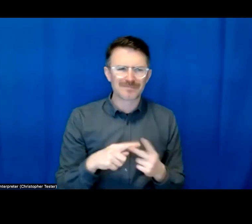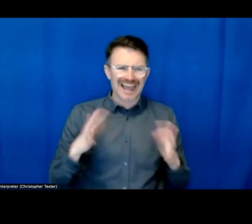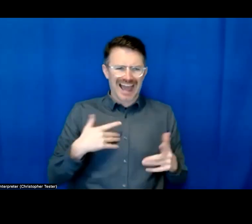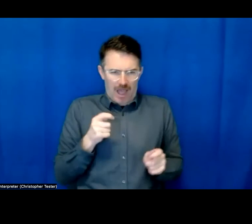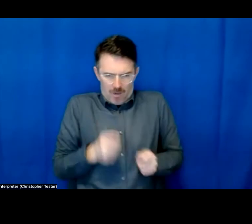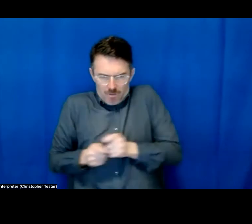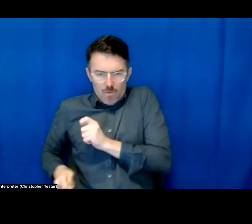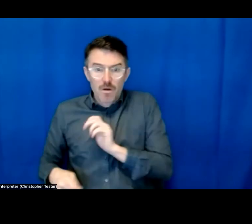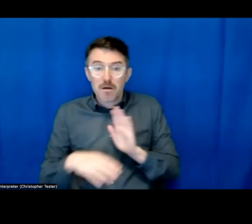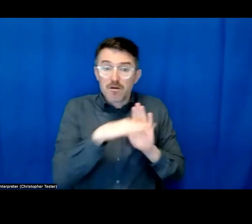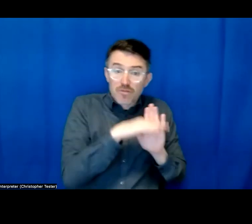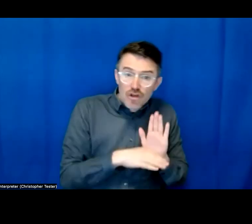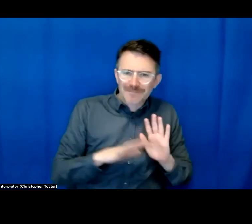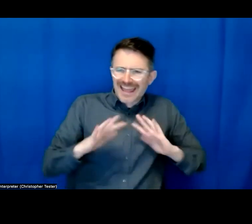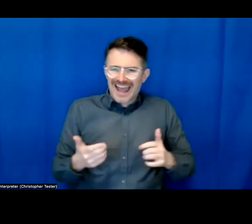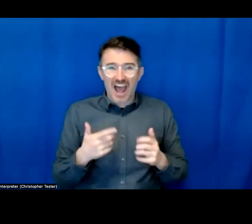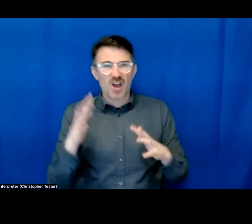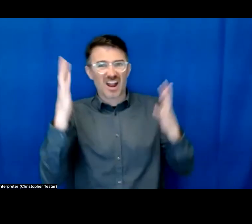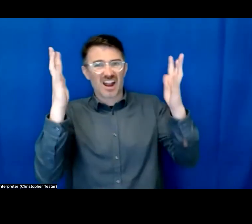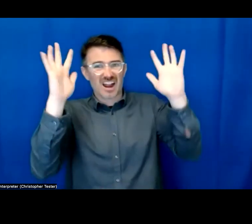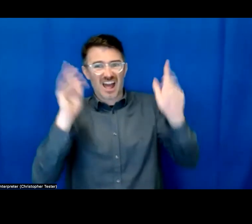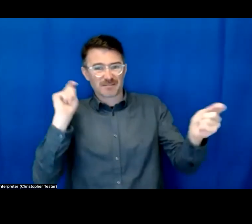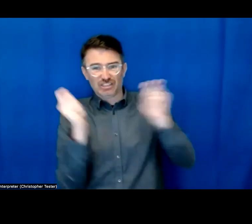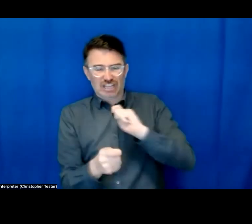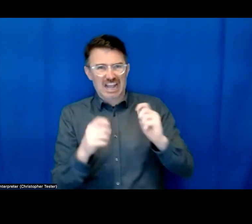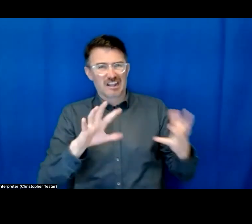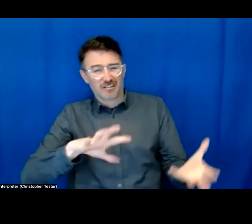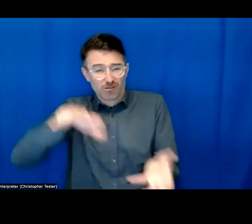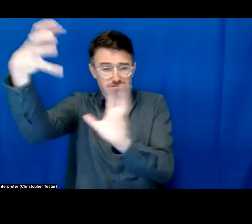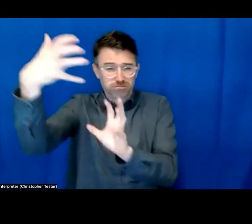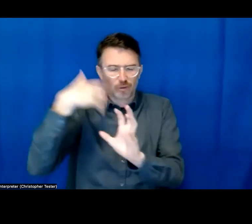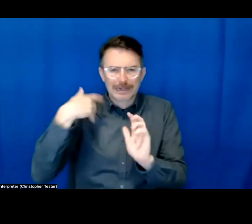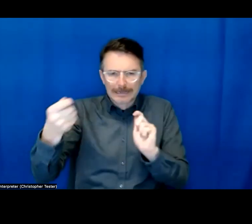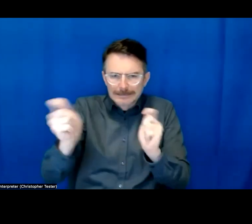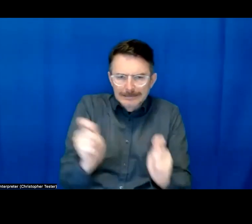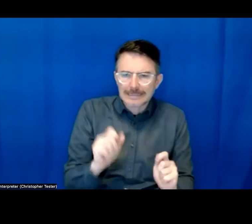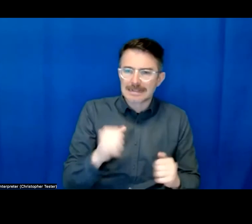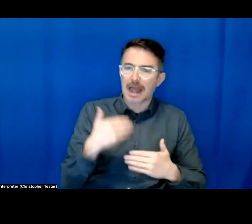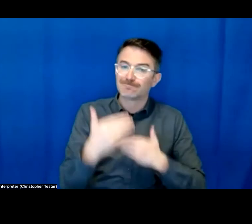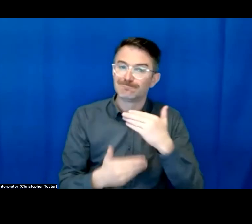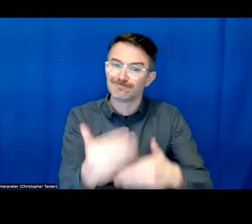Indigenous community, including women with disabilities related to climate change.